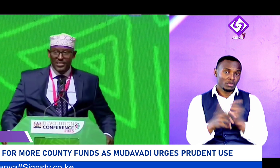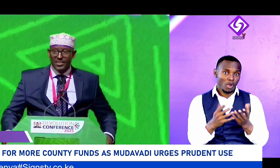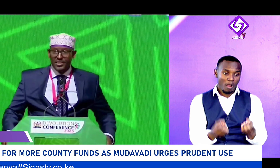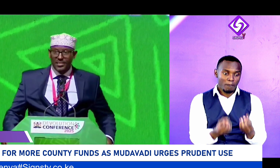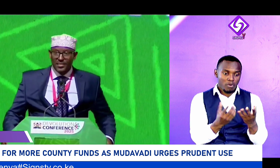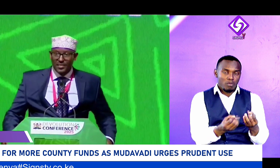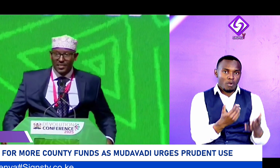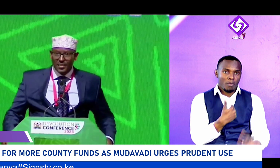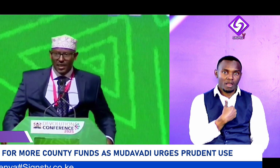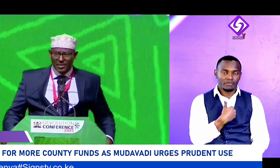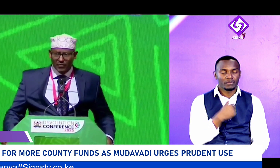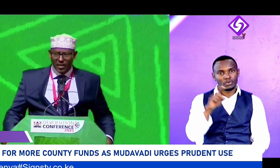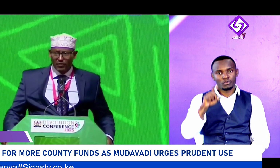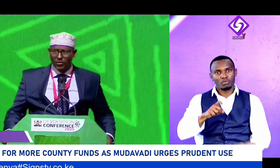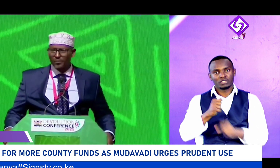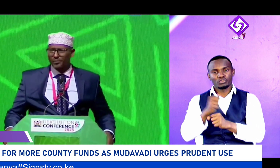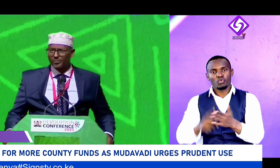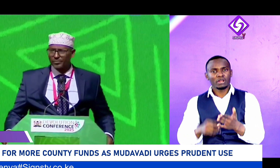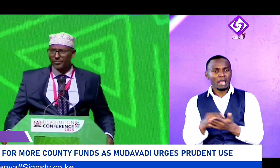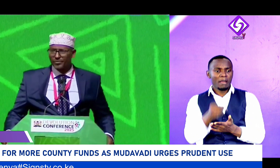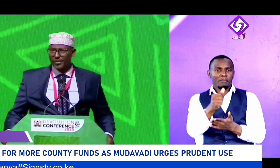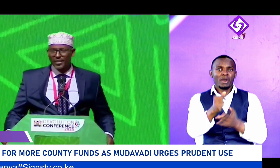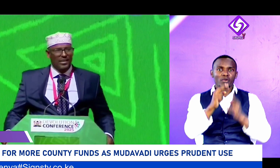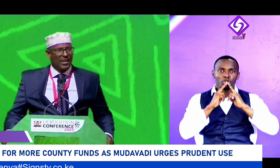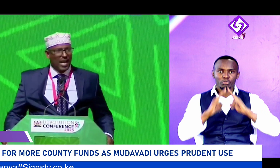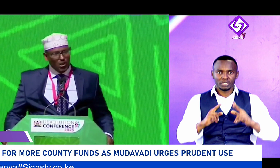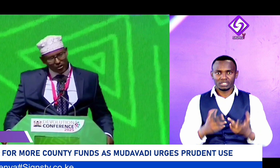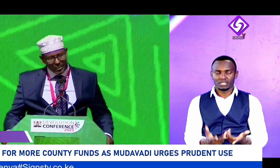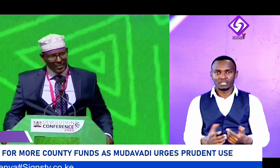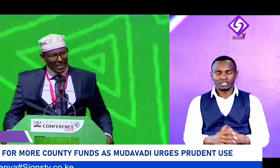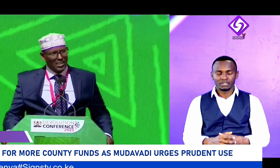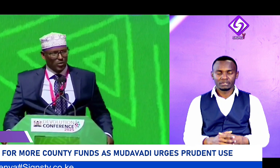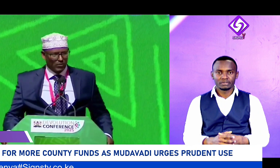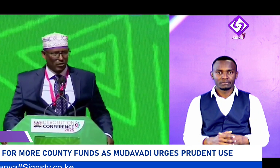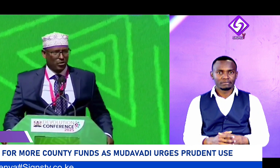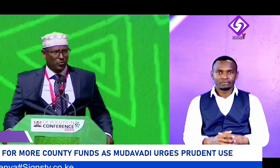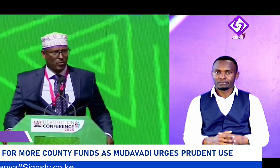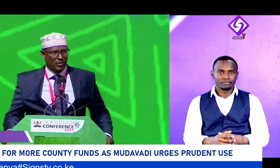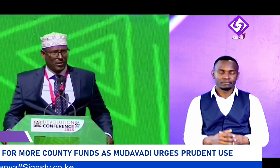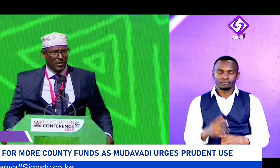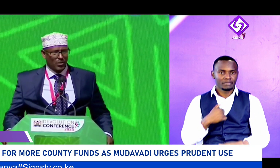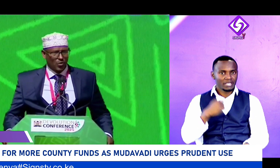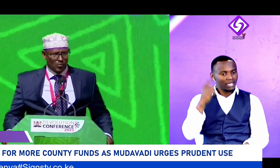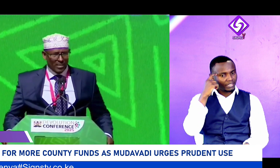peace at every level. I don't think that is what devolution was